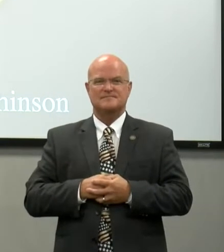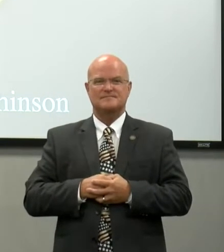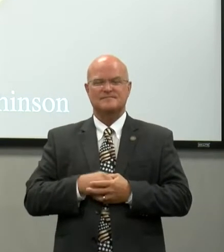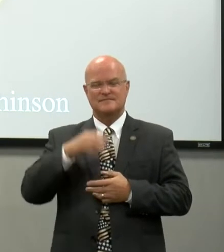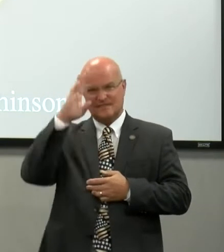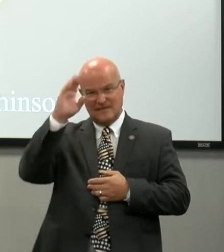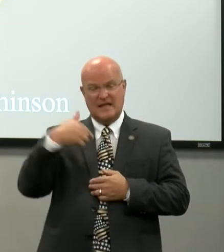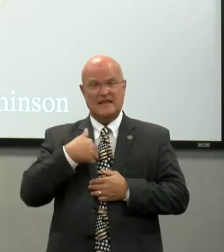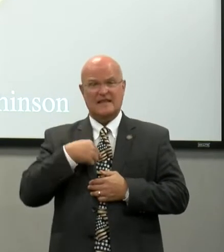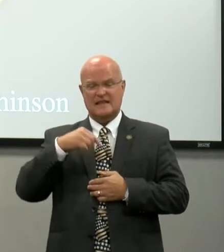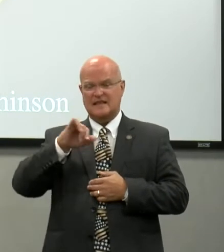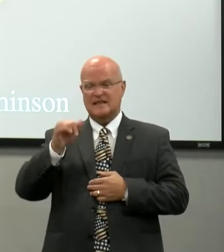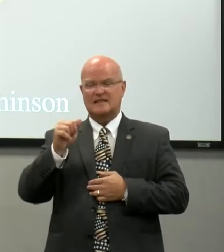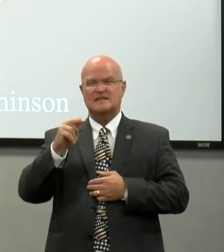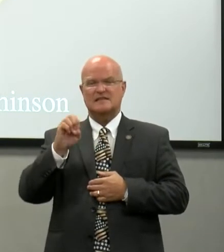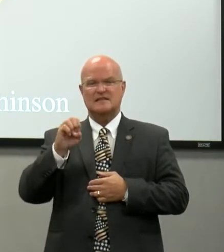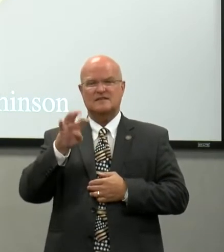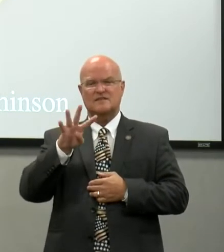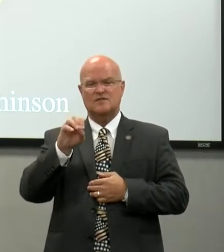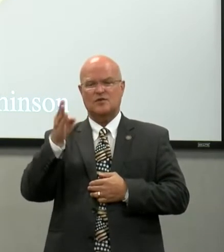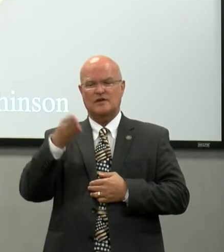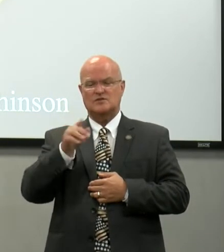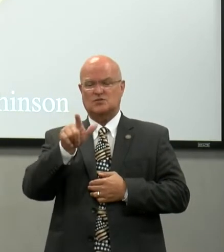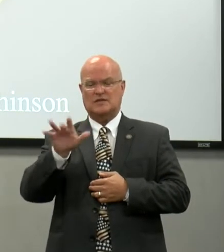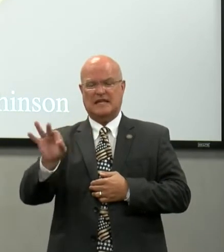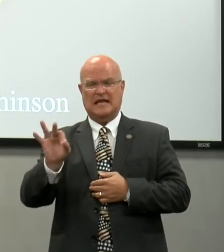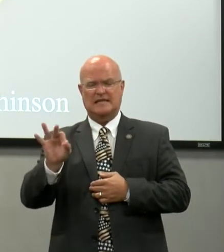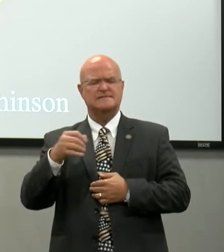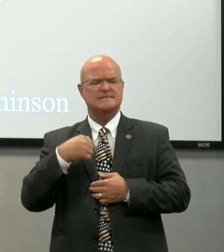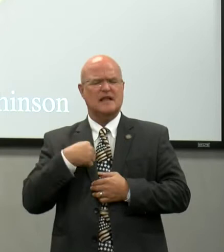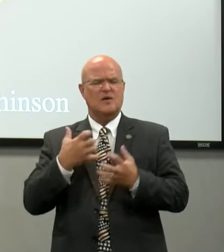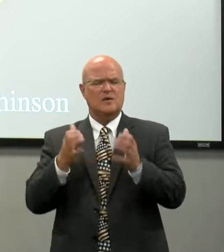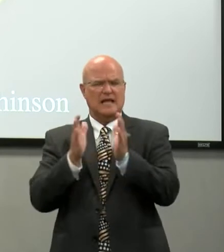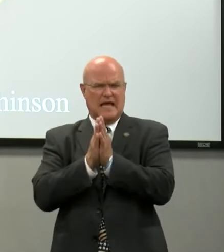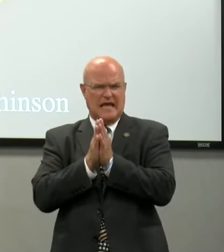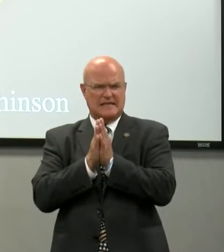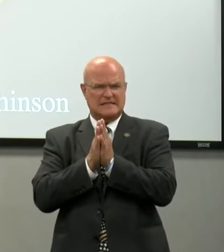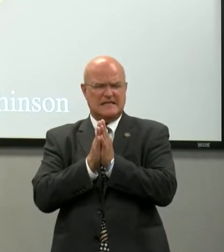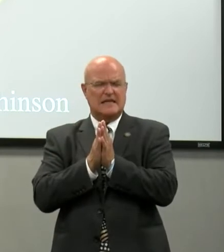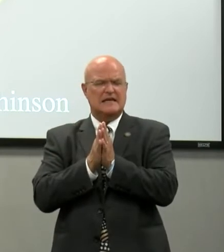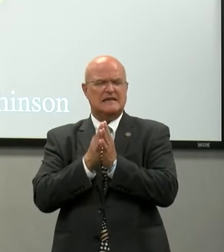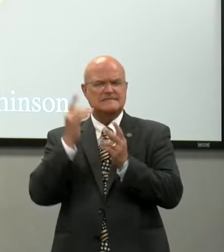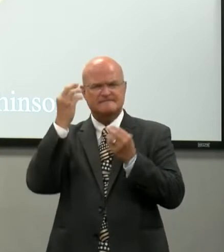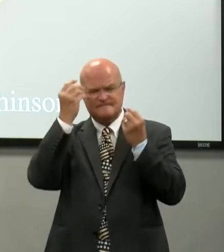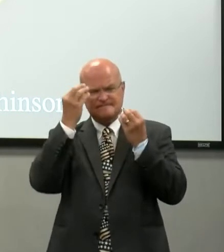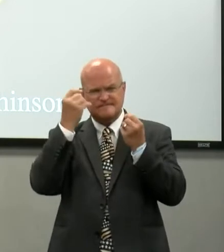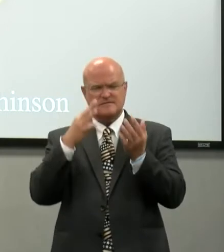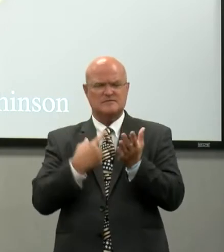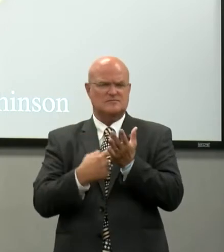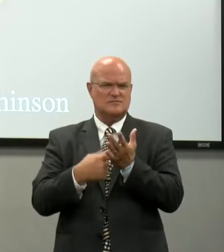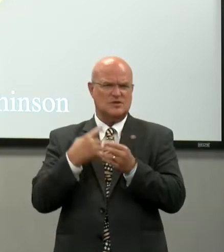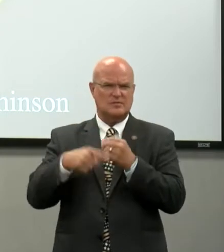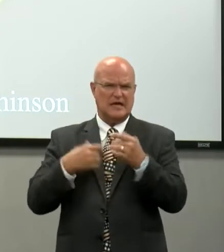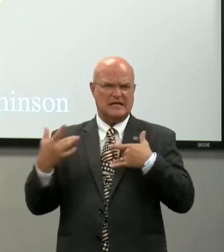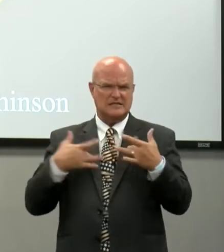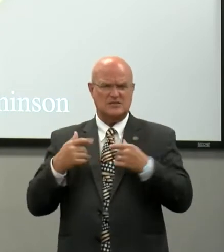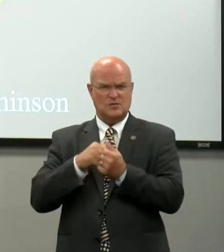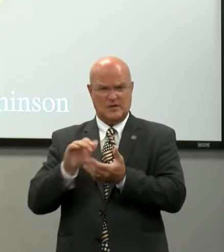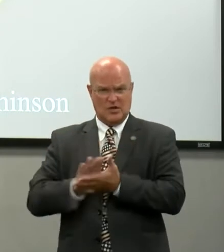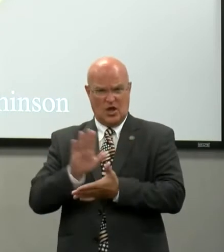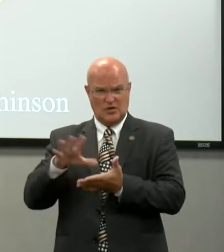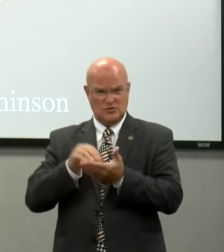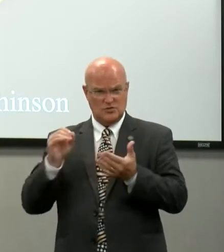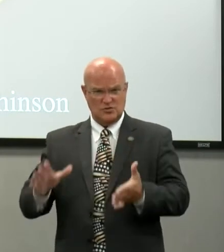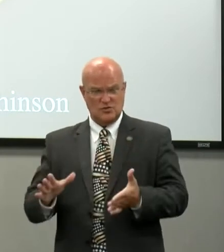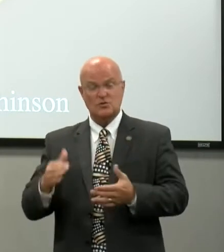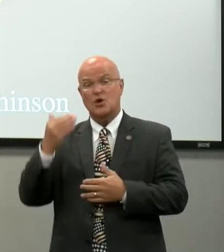Hey, Governor, this is Jamie Weiss with 4029. I wanted to ask, you've given a lot of thought and talked a lot about your concern with college